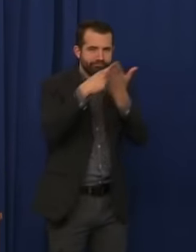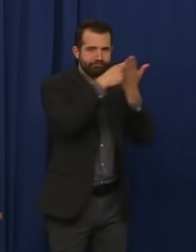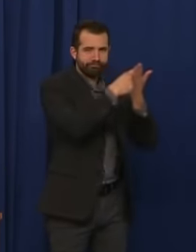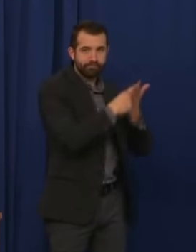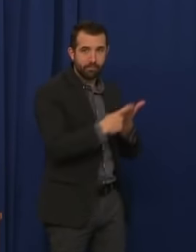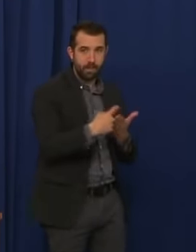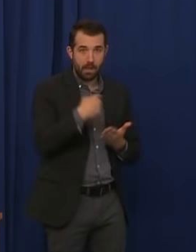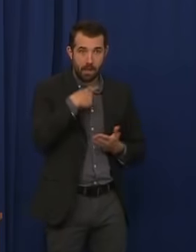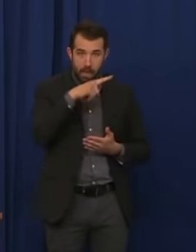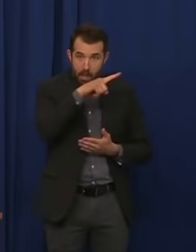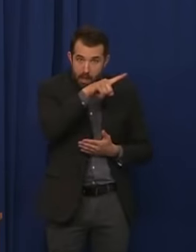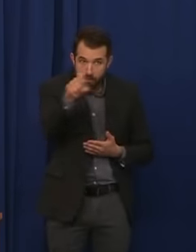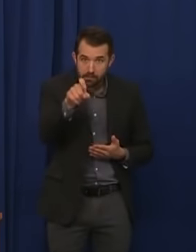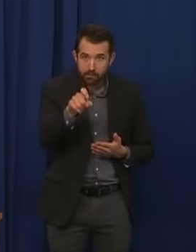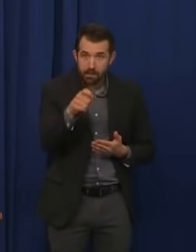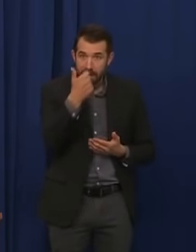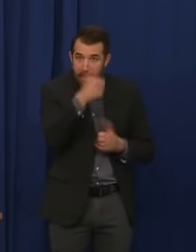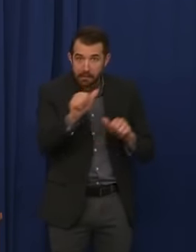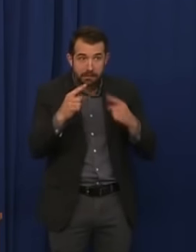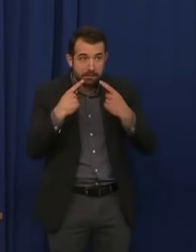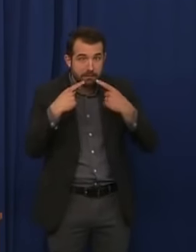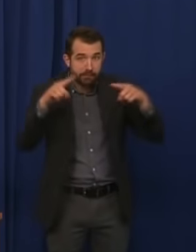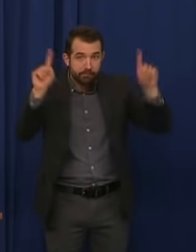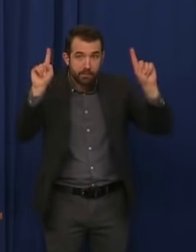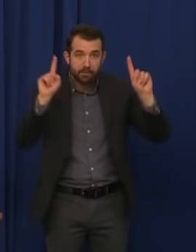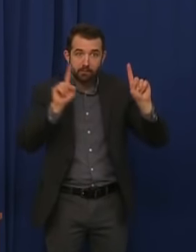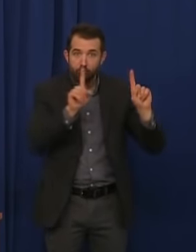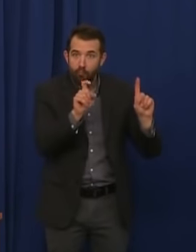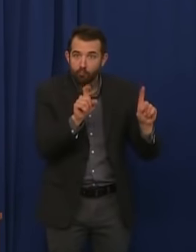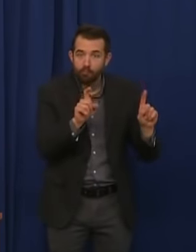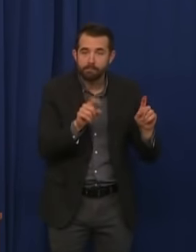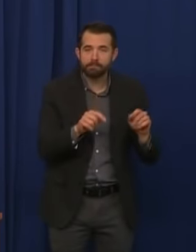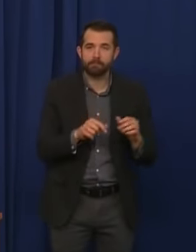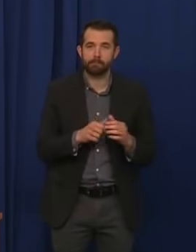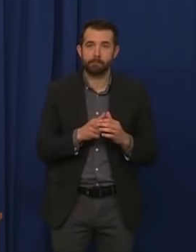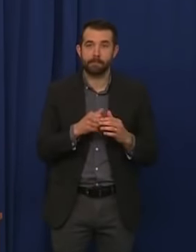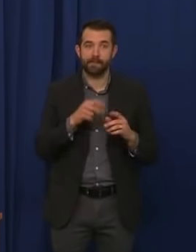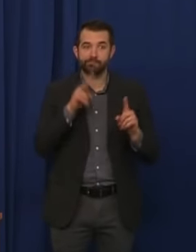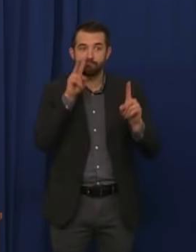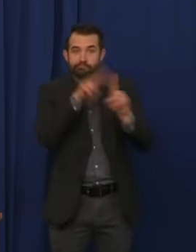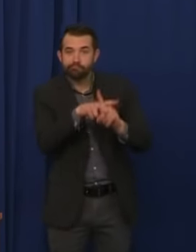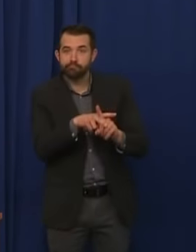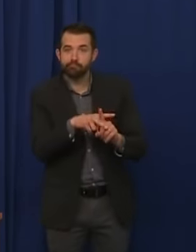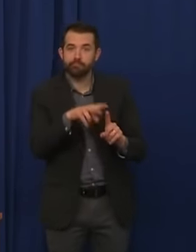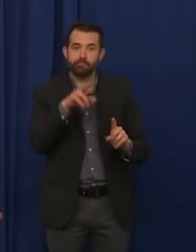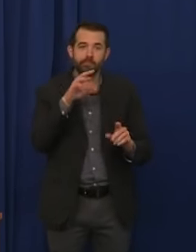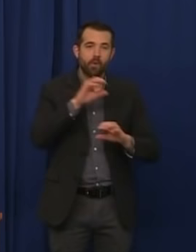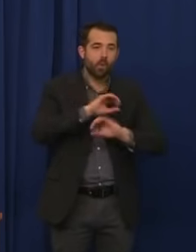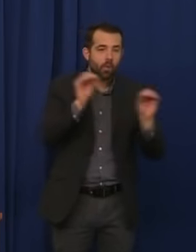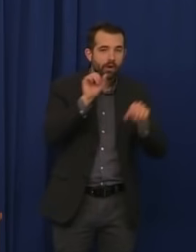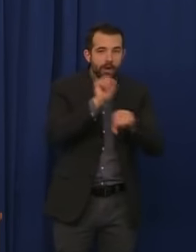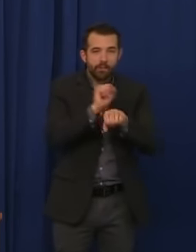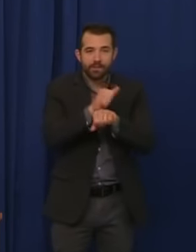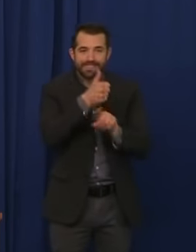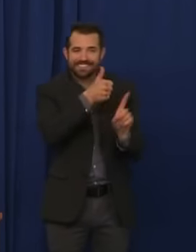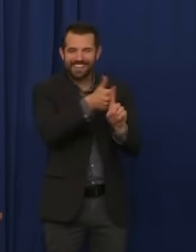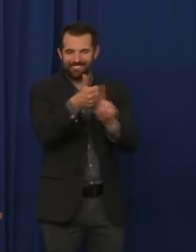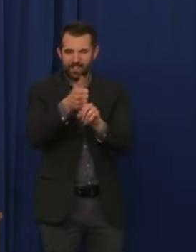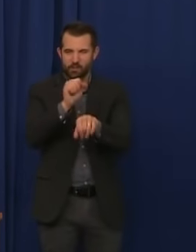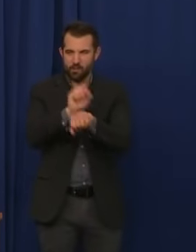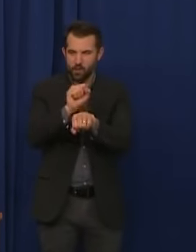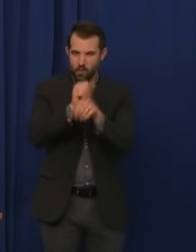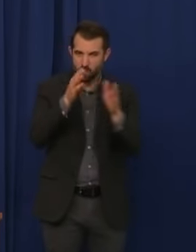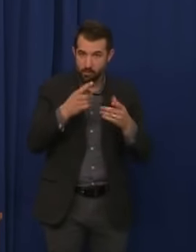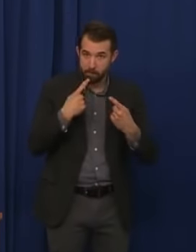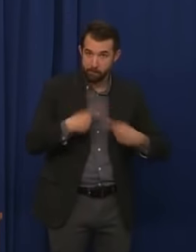has anybody had any success in processing those kinds of claims? I got no positive responses. That's all I can say. We're all having